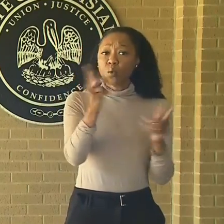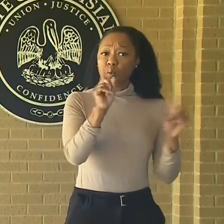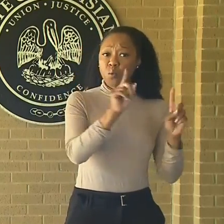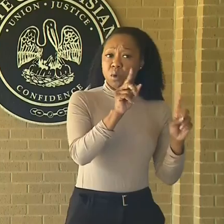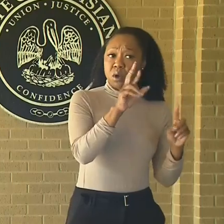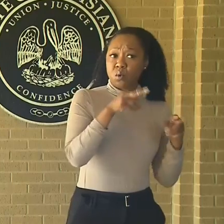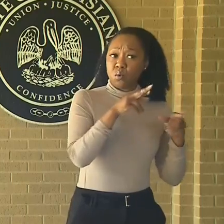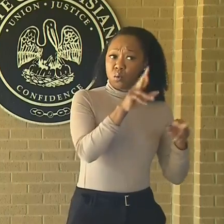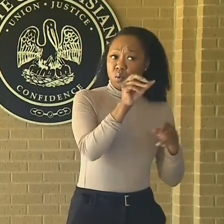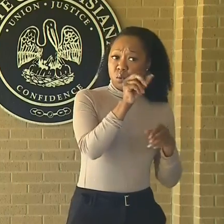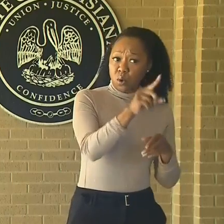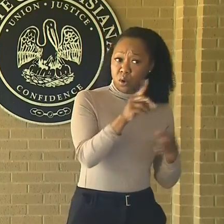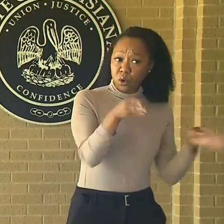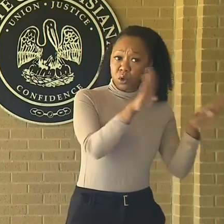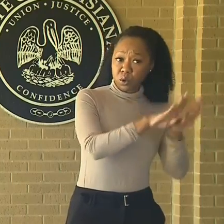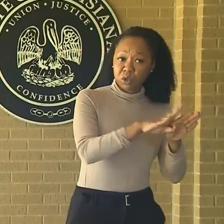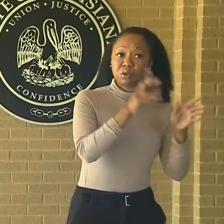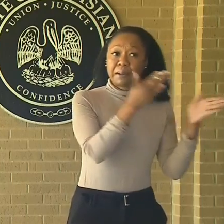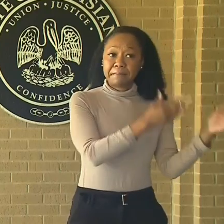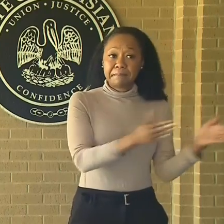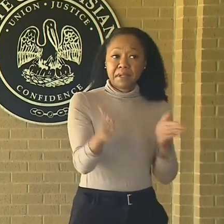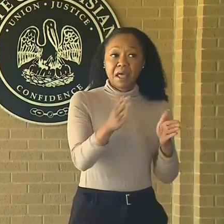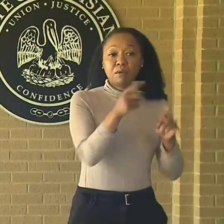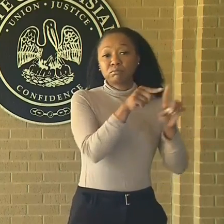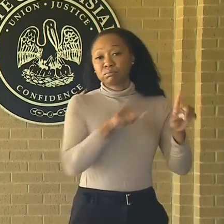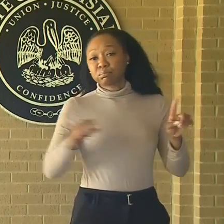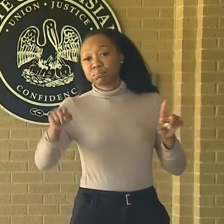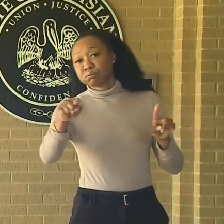so that you can plan your route.